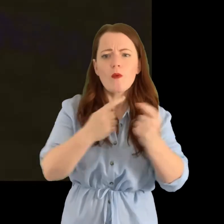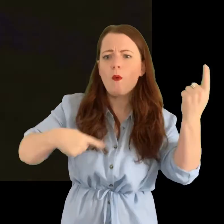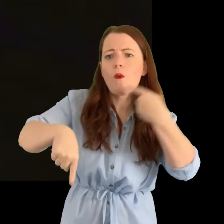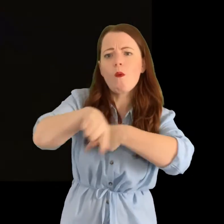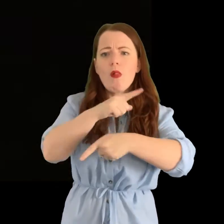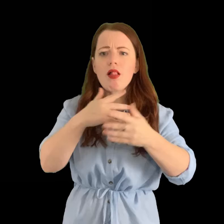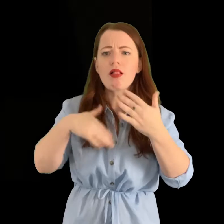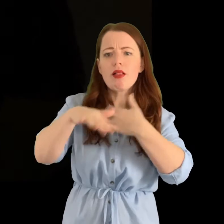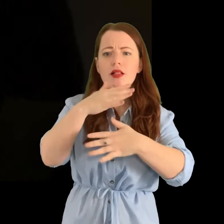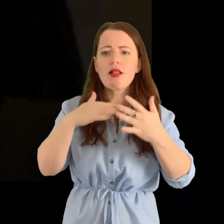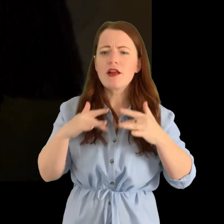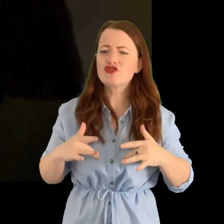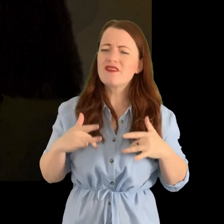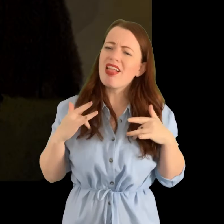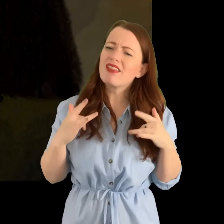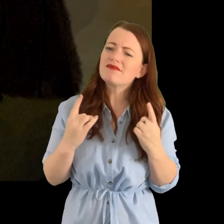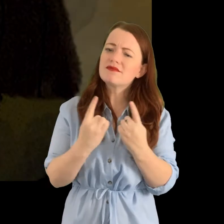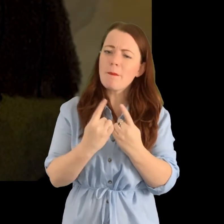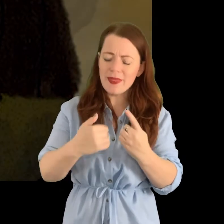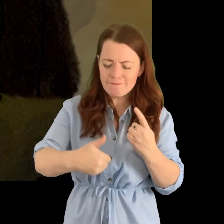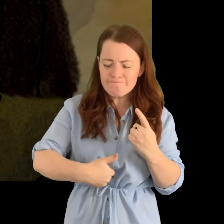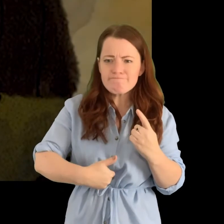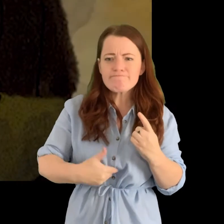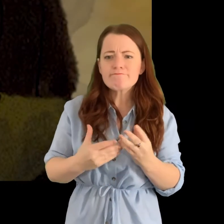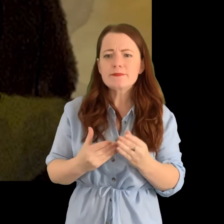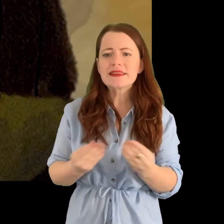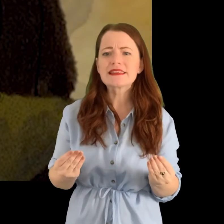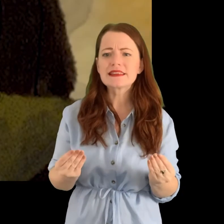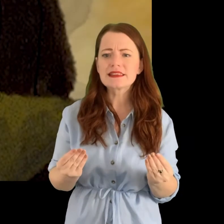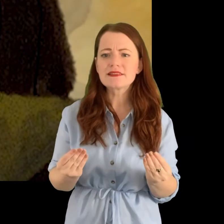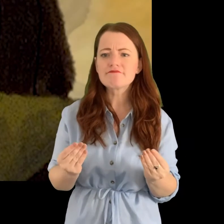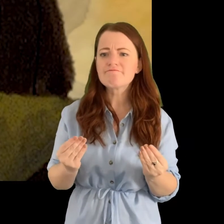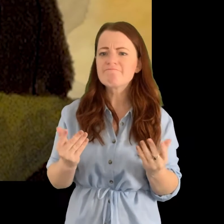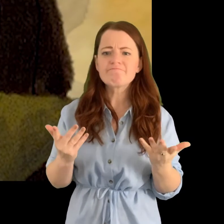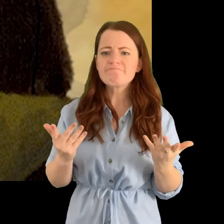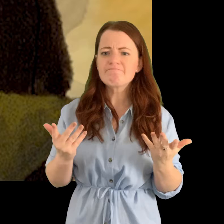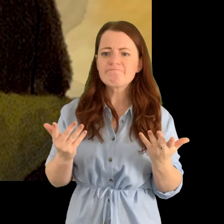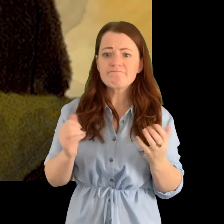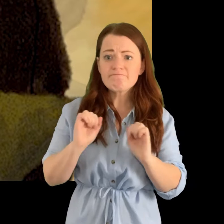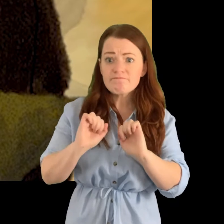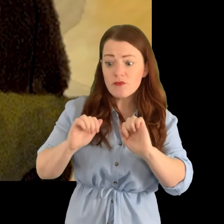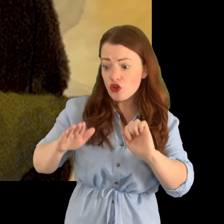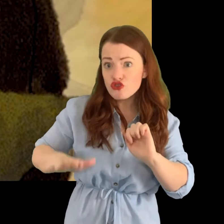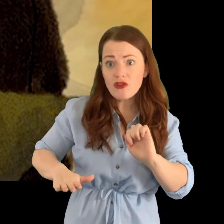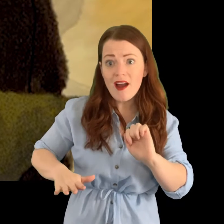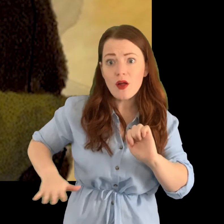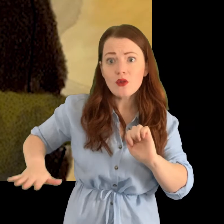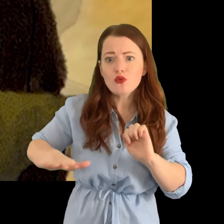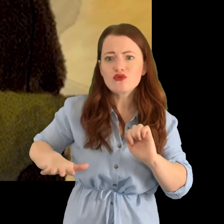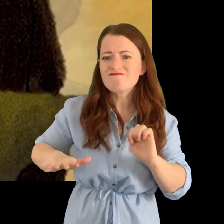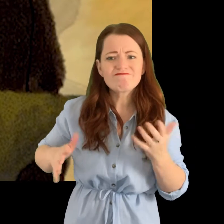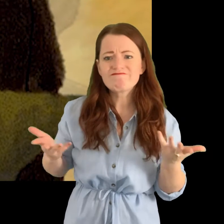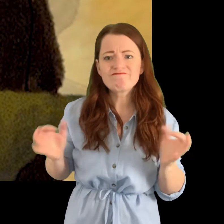things around her. And though she felt something was missing, for it seemed she had no